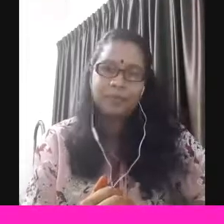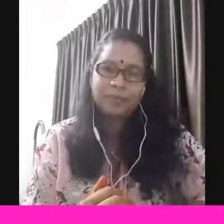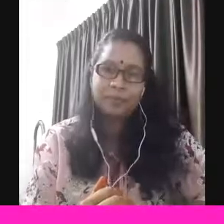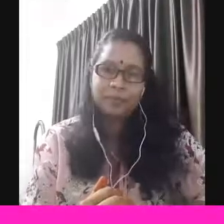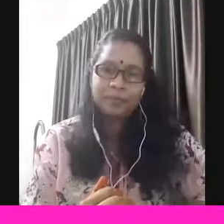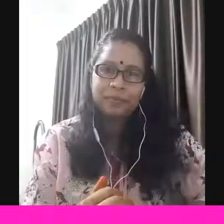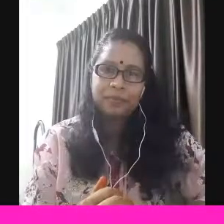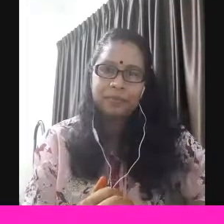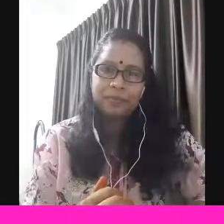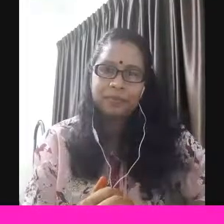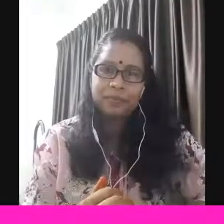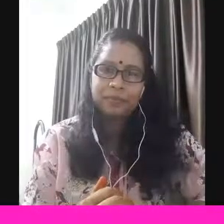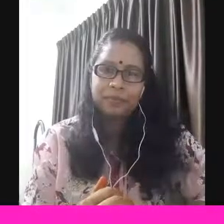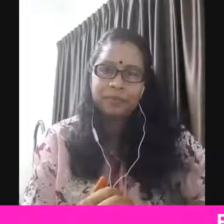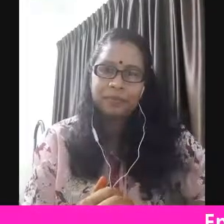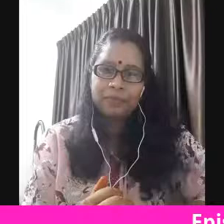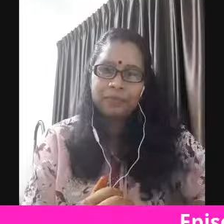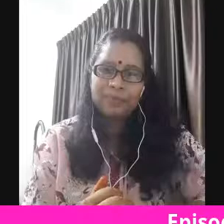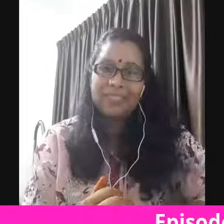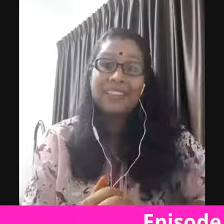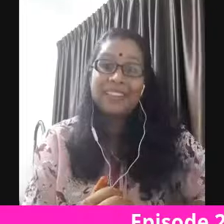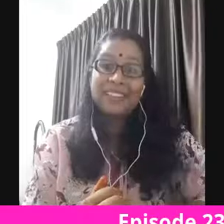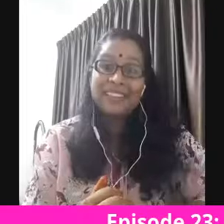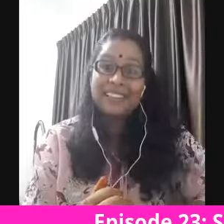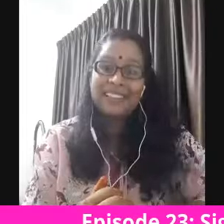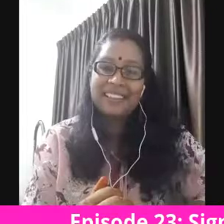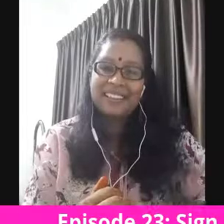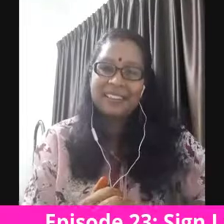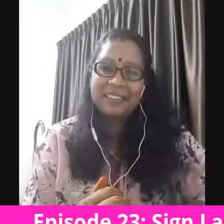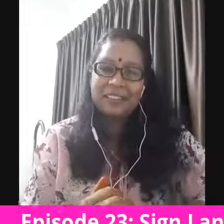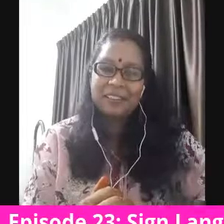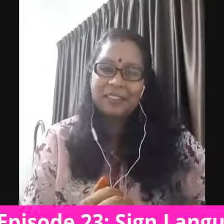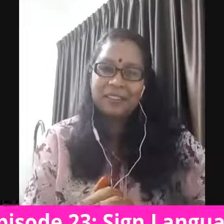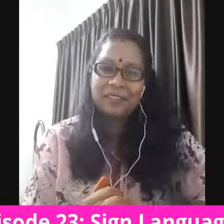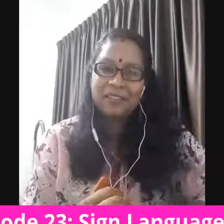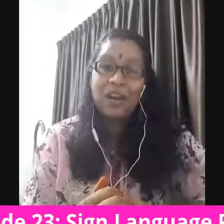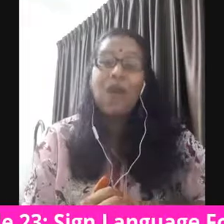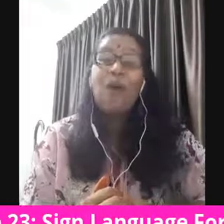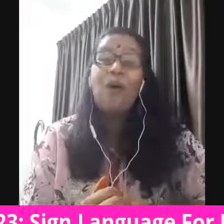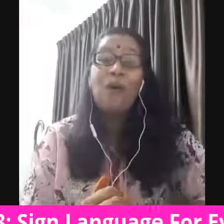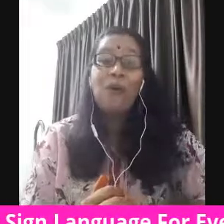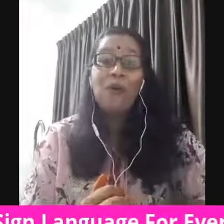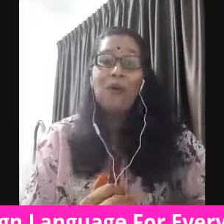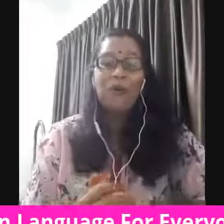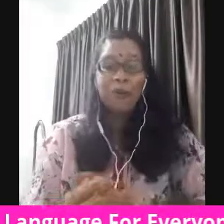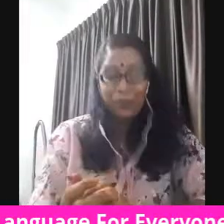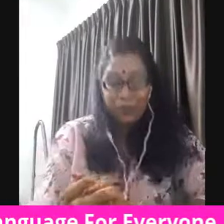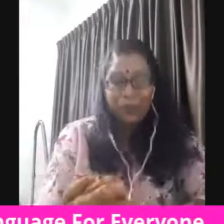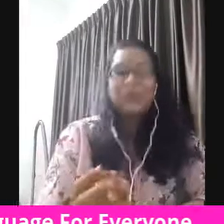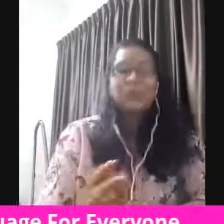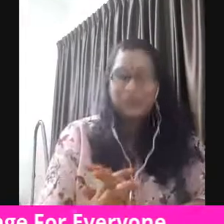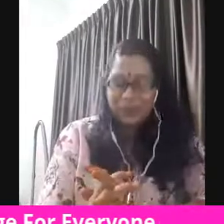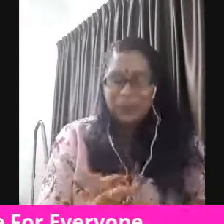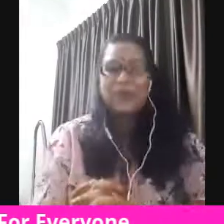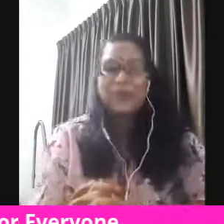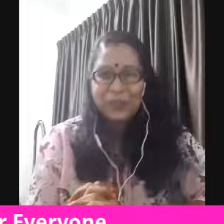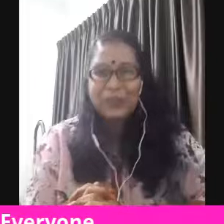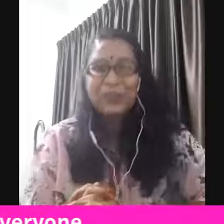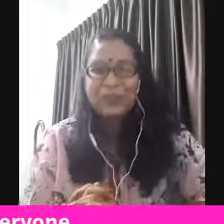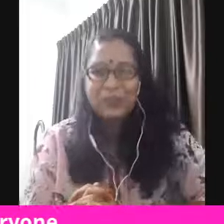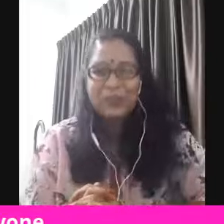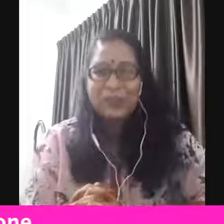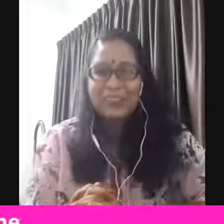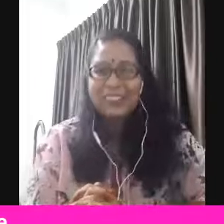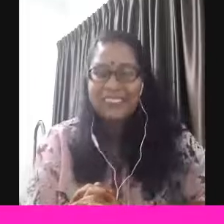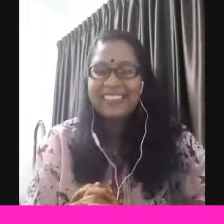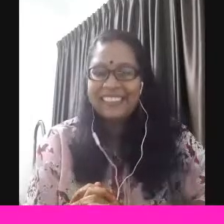number. I learned from my sister who attended class at YMCA very many years ago, but I think it's Oh, very interesting. So I don't know if